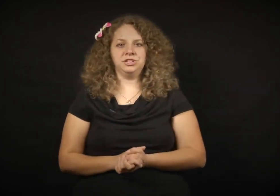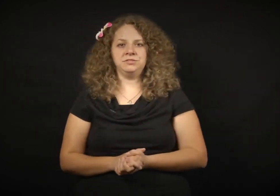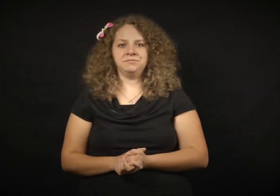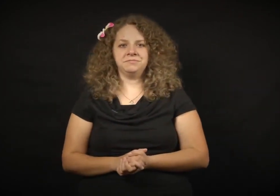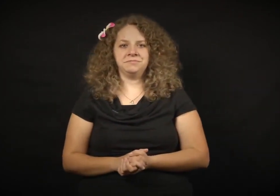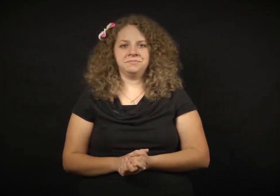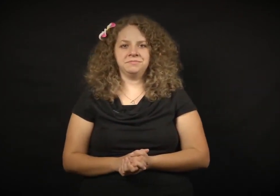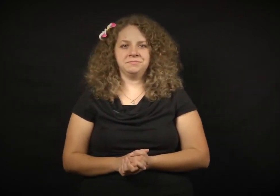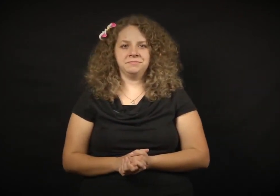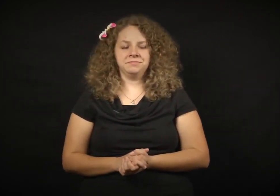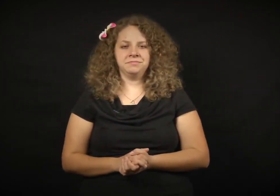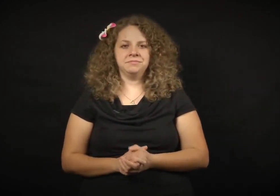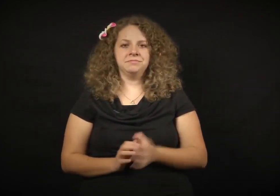information.